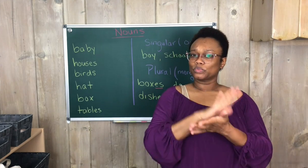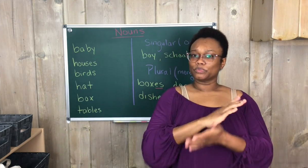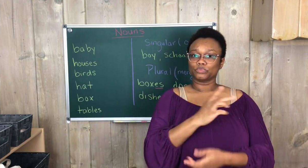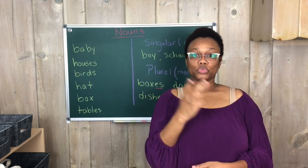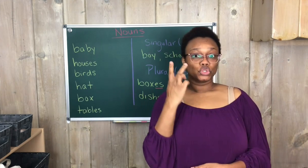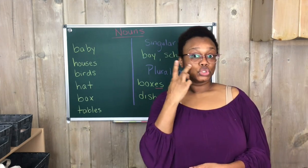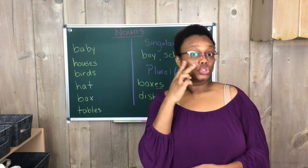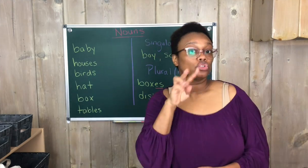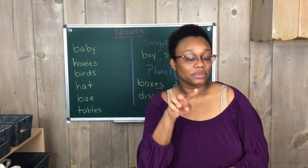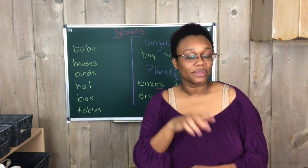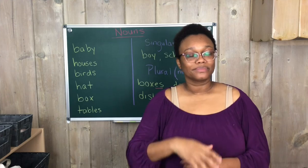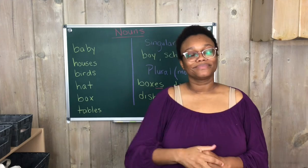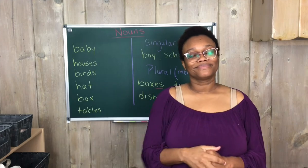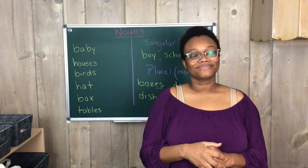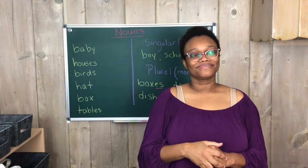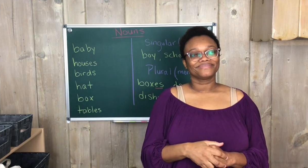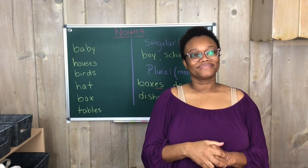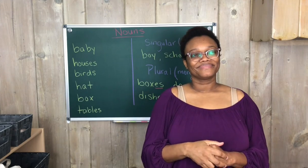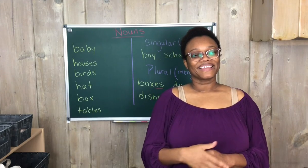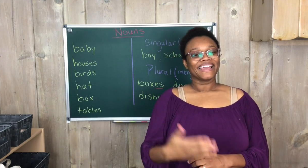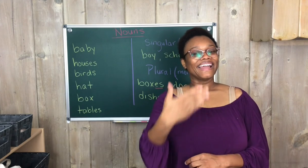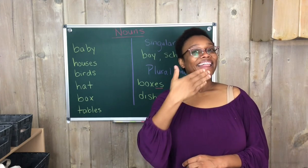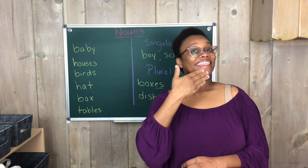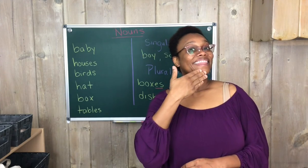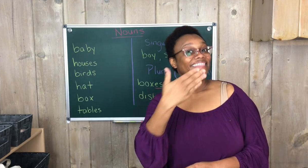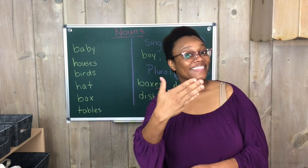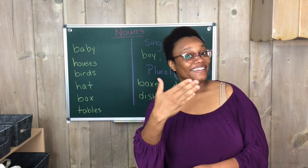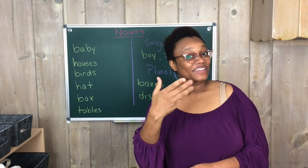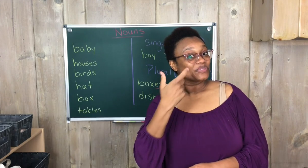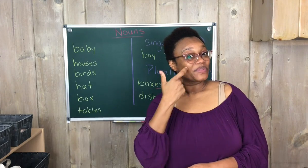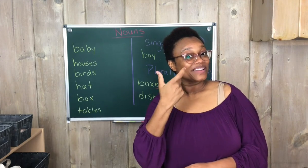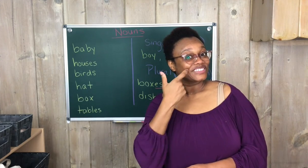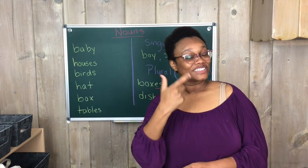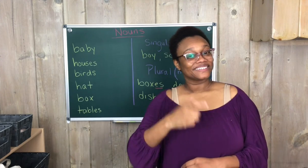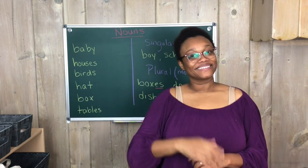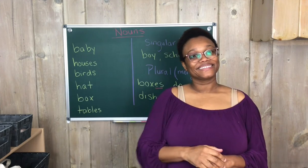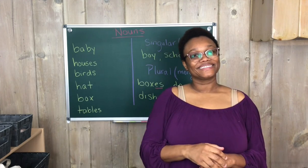Now, I have to show you one more paper. Thank you